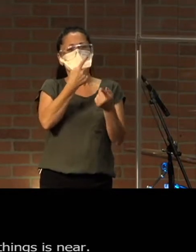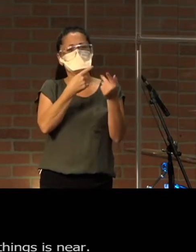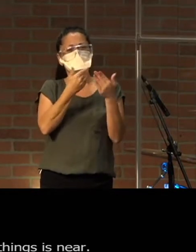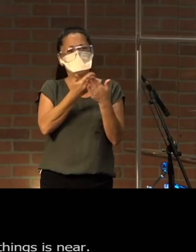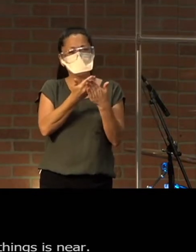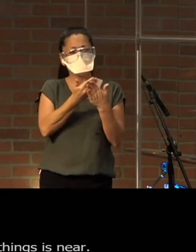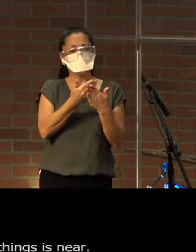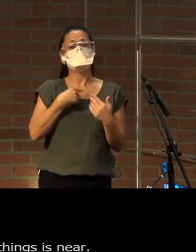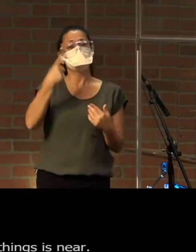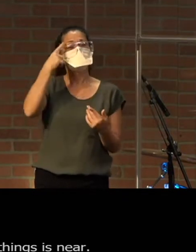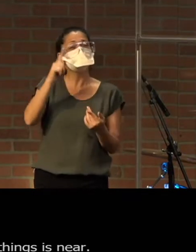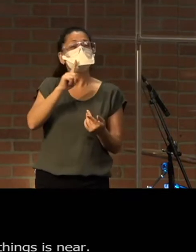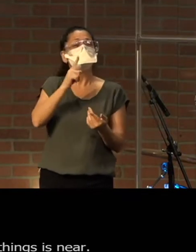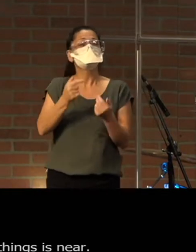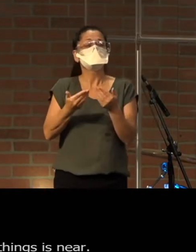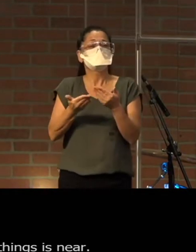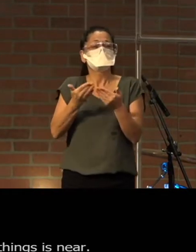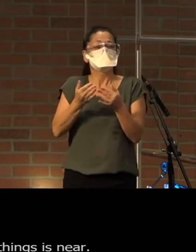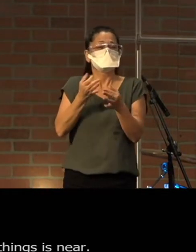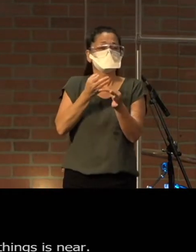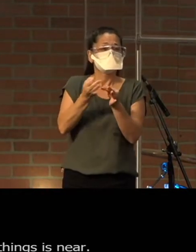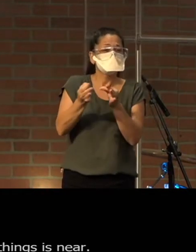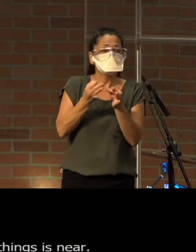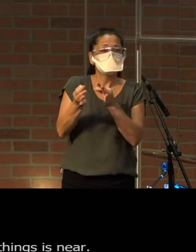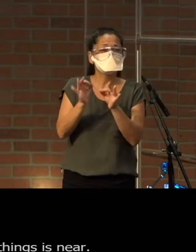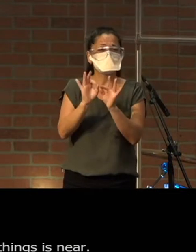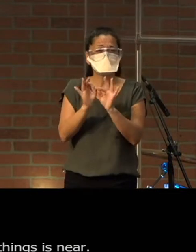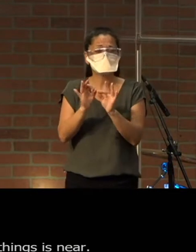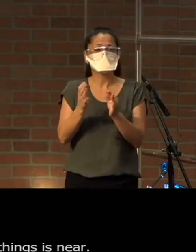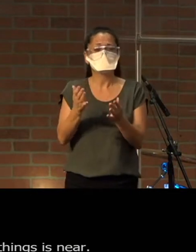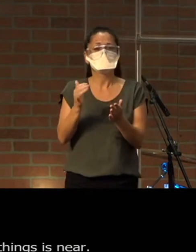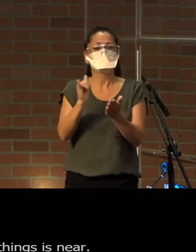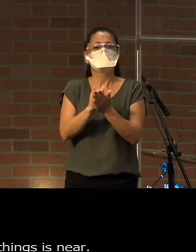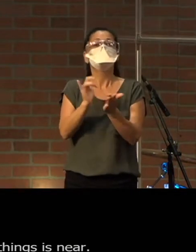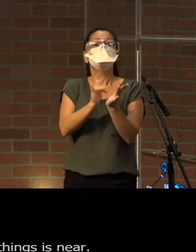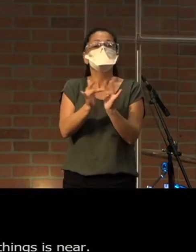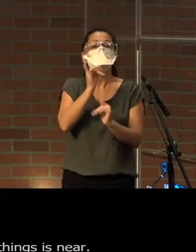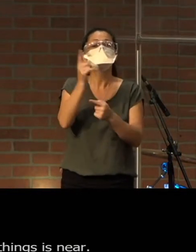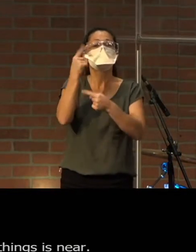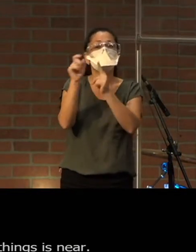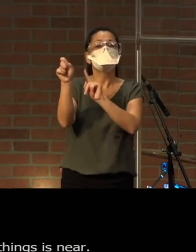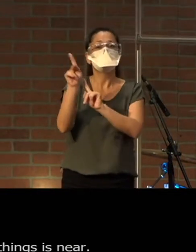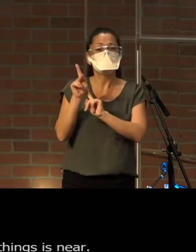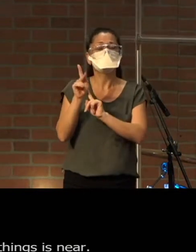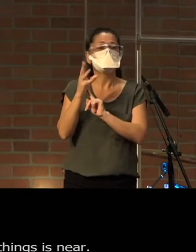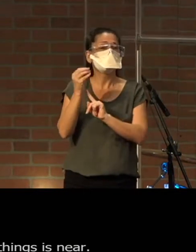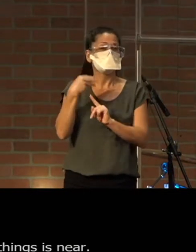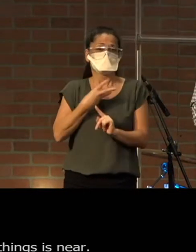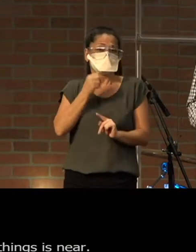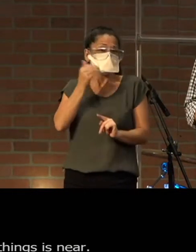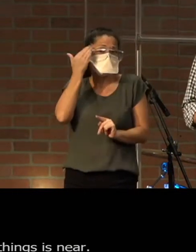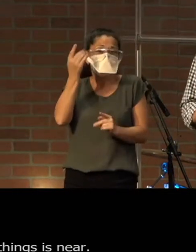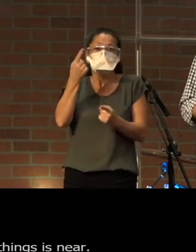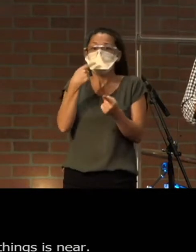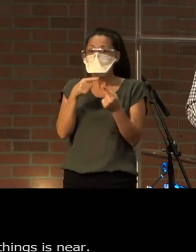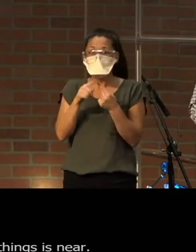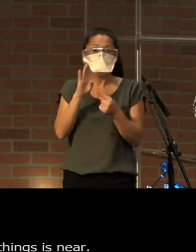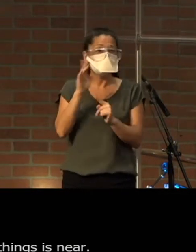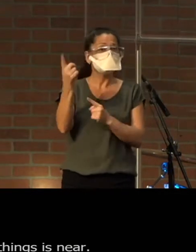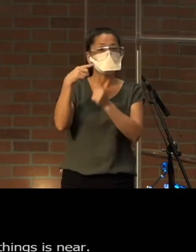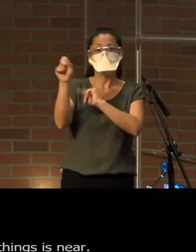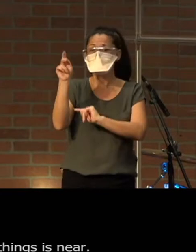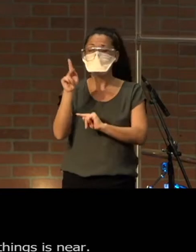interpretation is a simple one, and that's this, that Jesus is coming back. And since we don't know when he's coming back, we